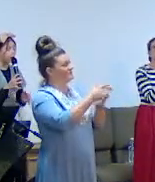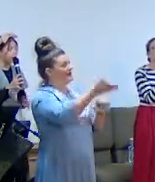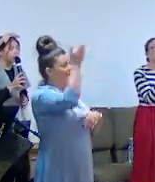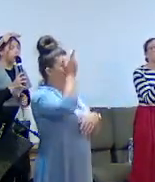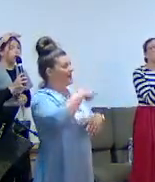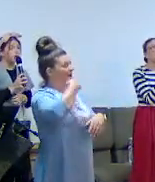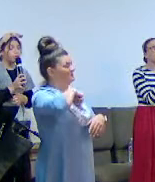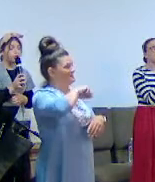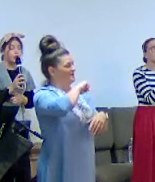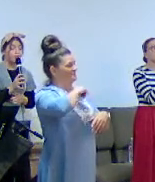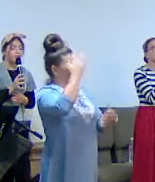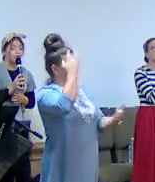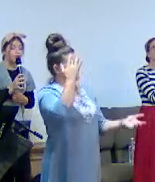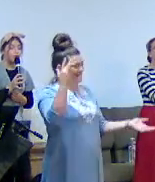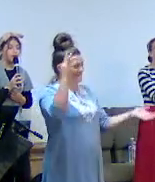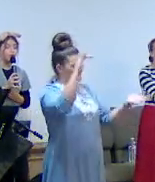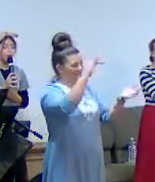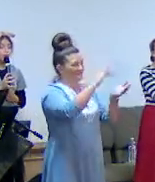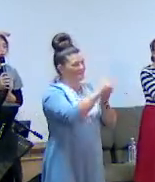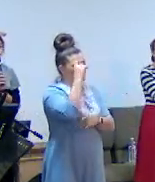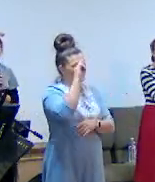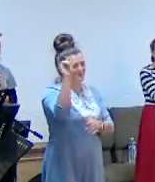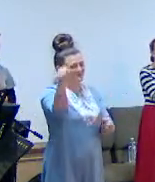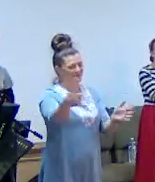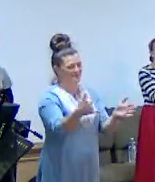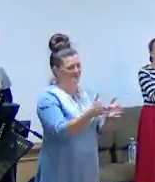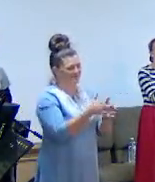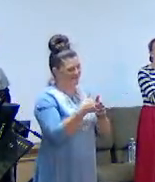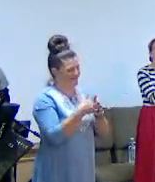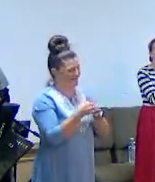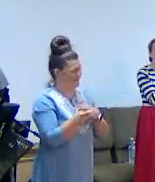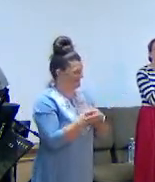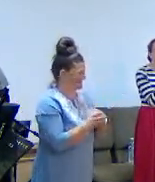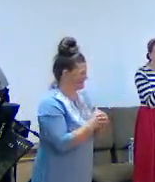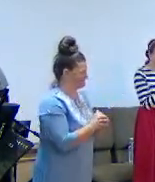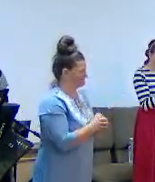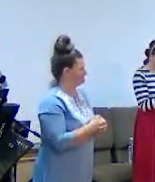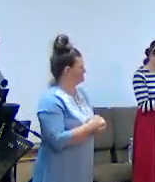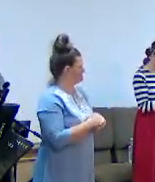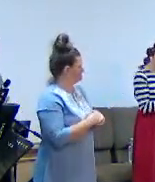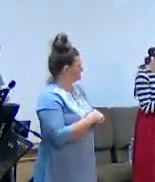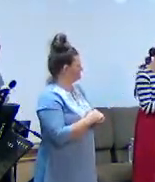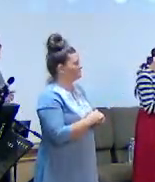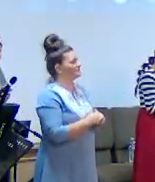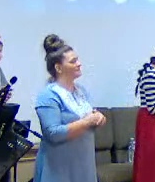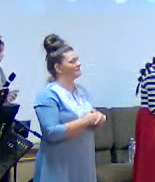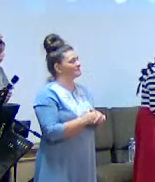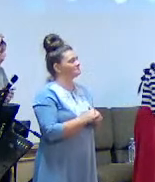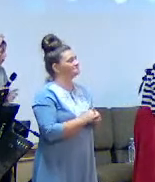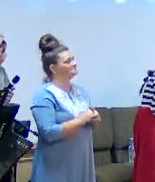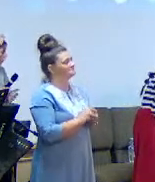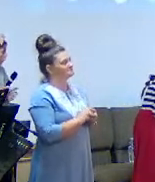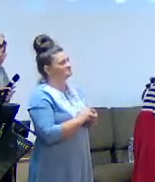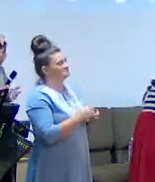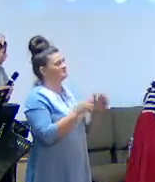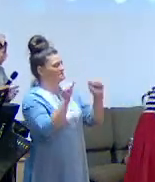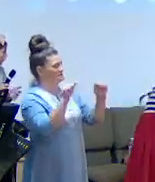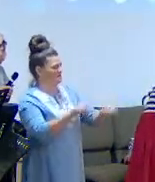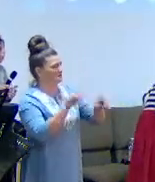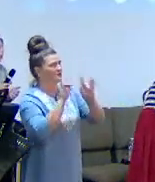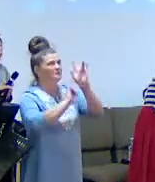believe. God, we believe for it. Oh, can we love him right now?